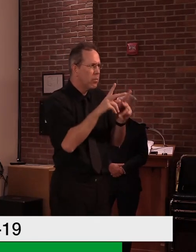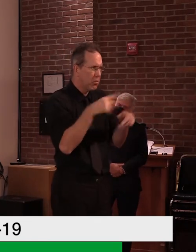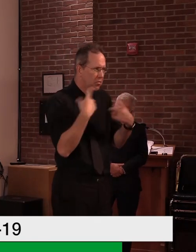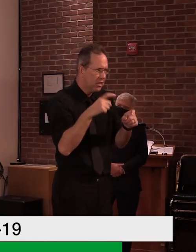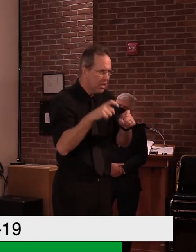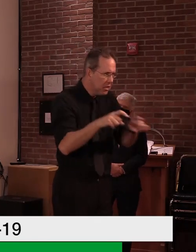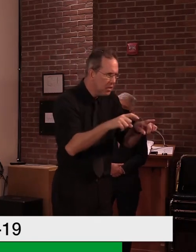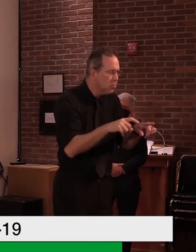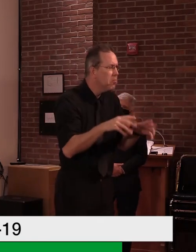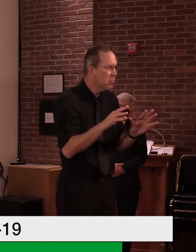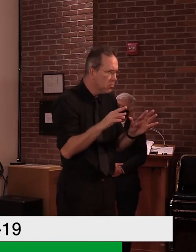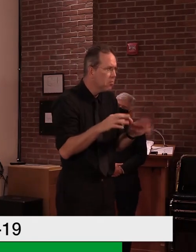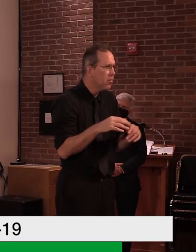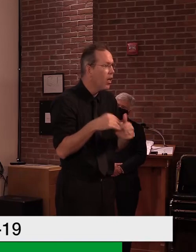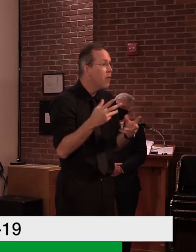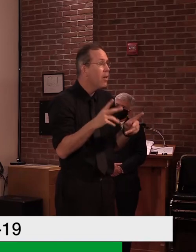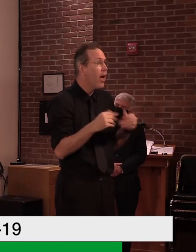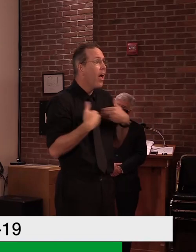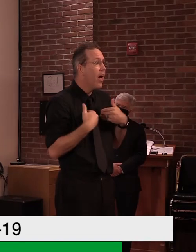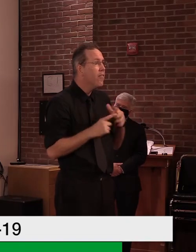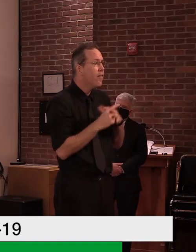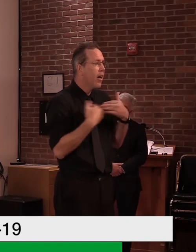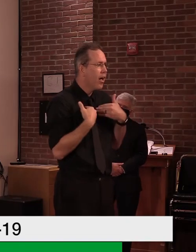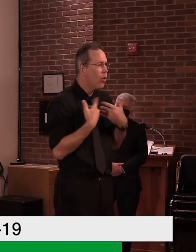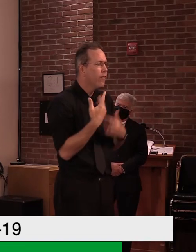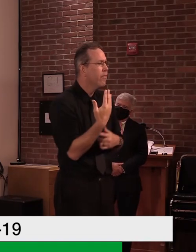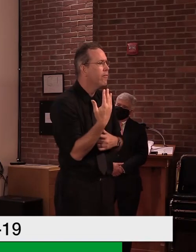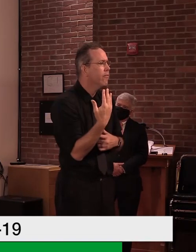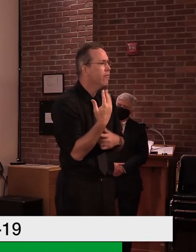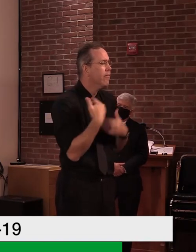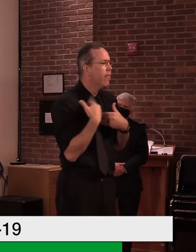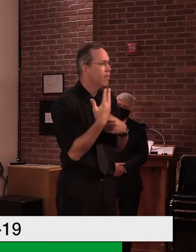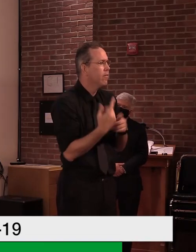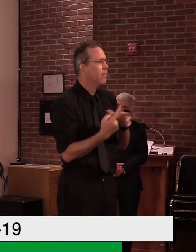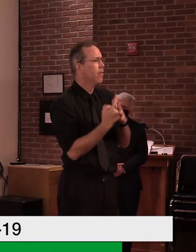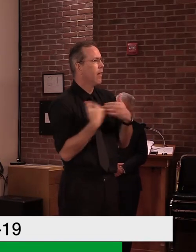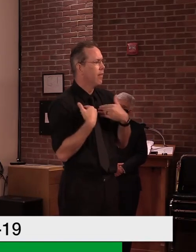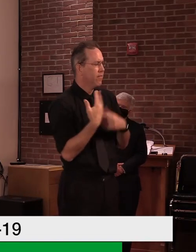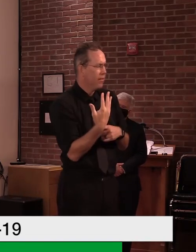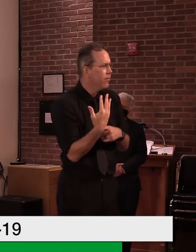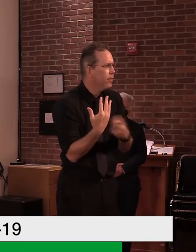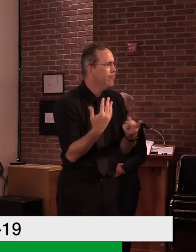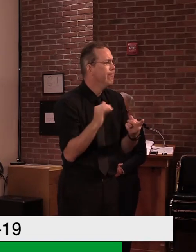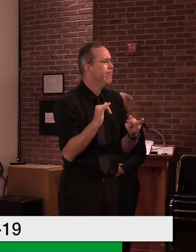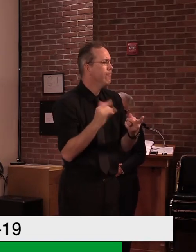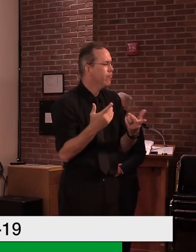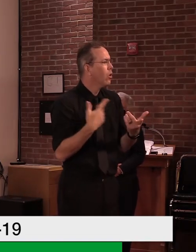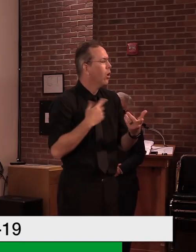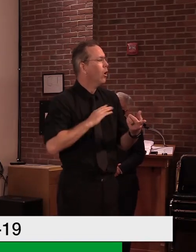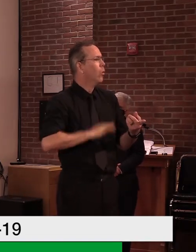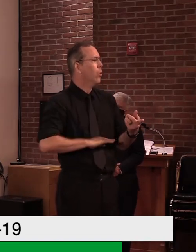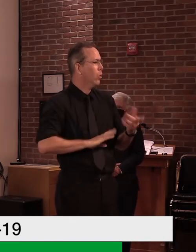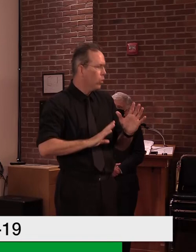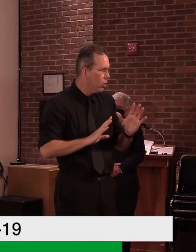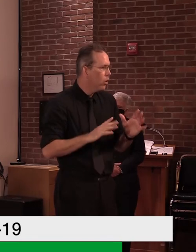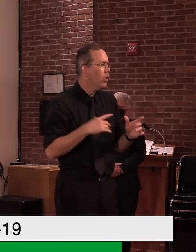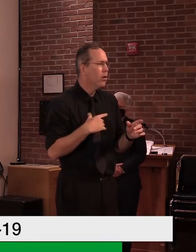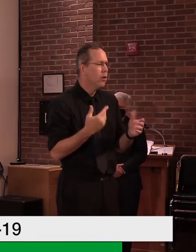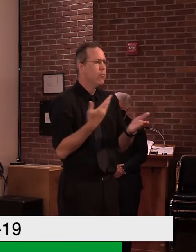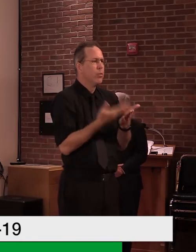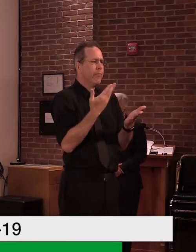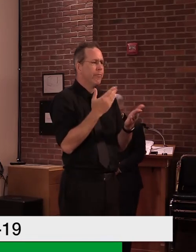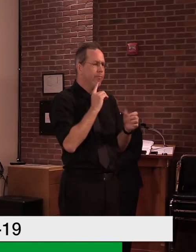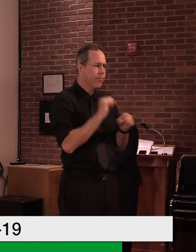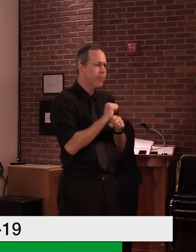positives in that population. So that again gives us greater comfort in thinking that we're comfortably testing